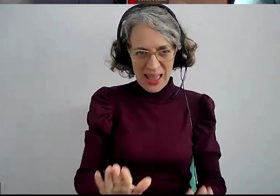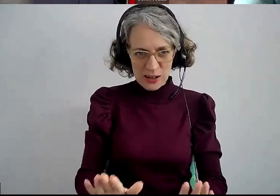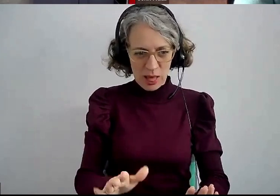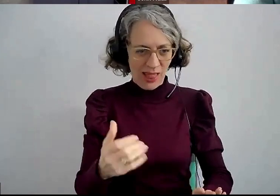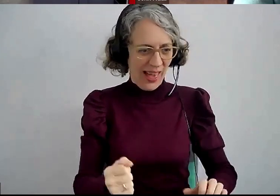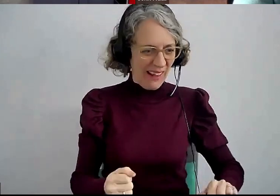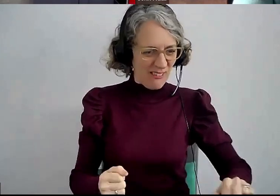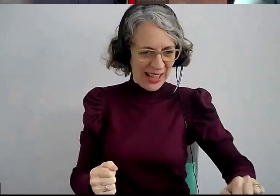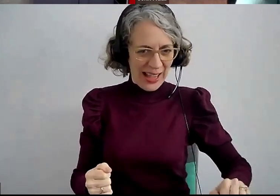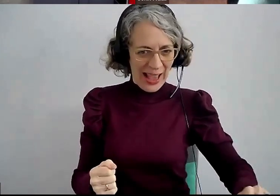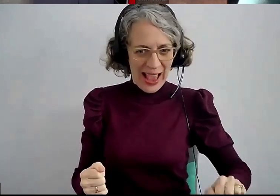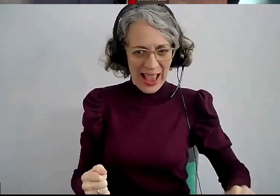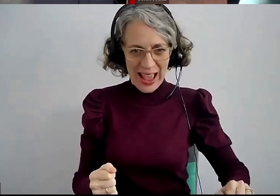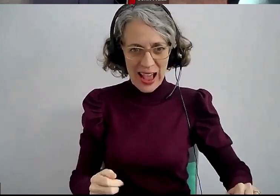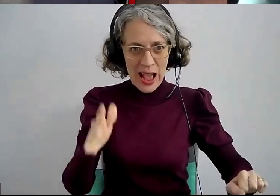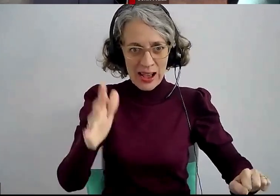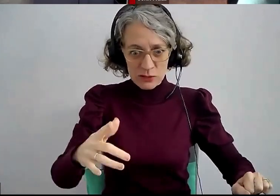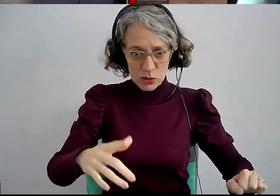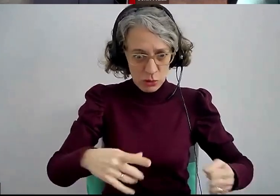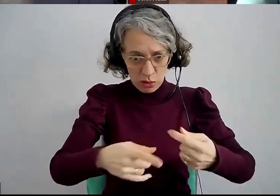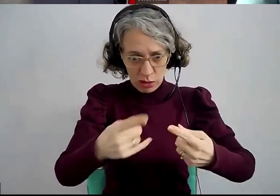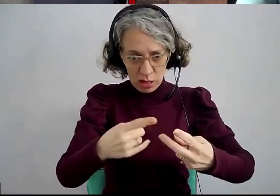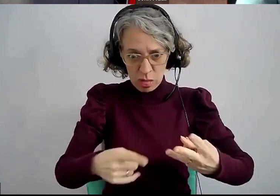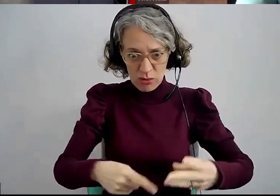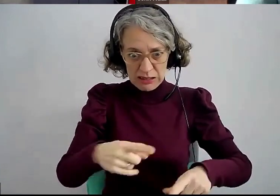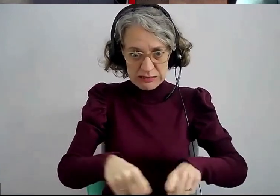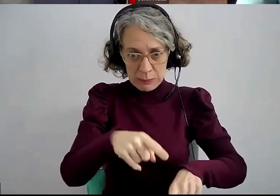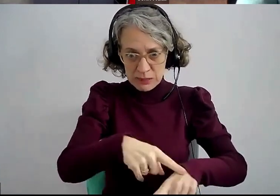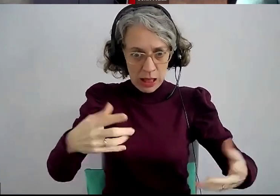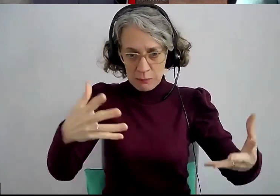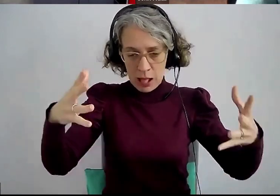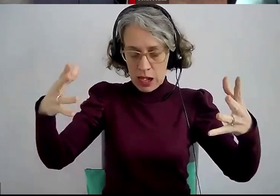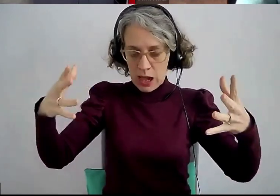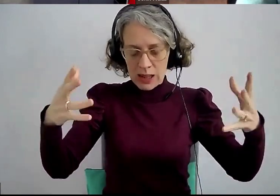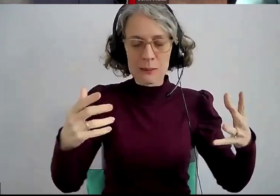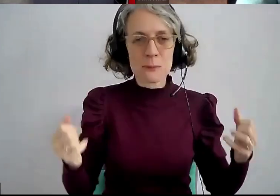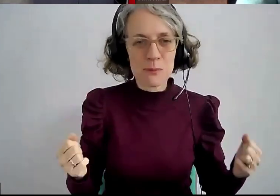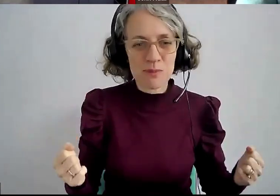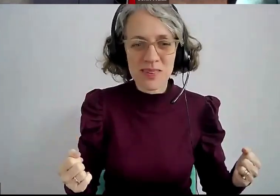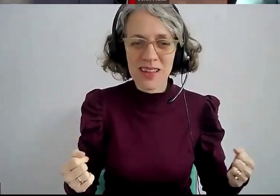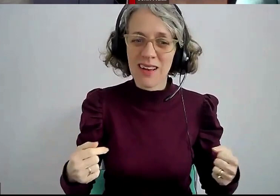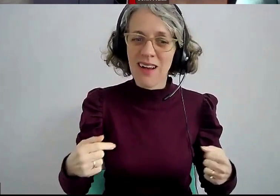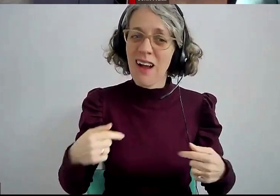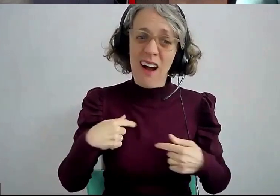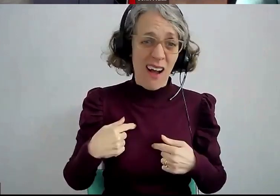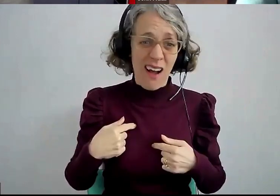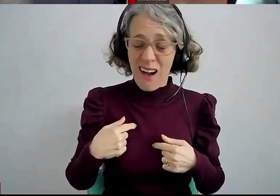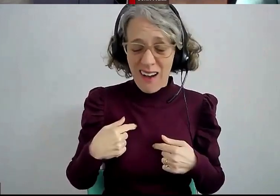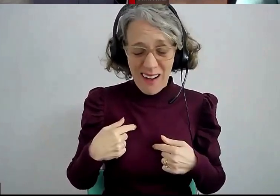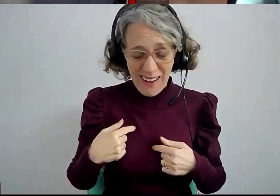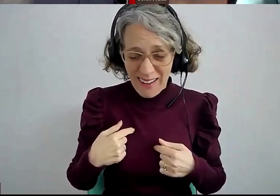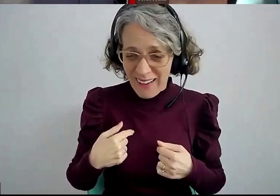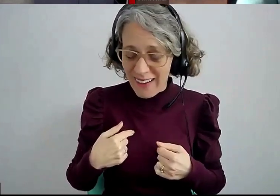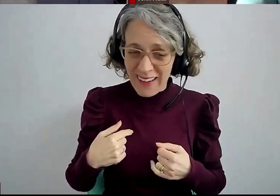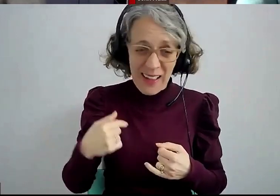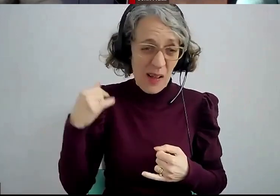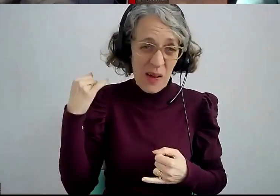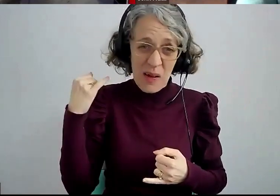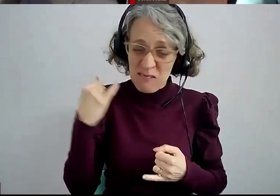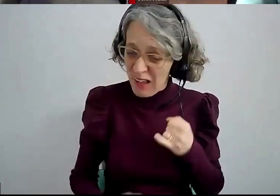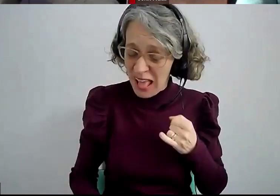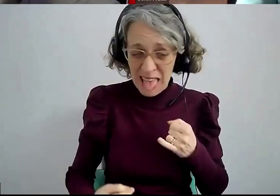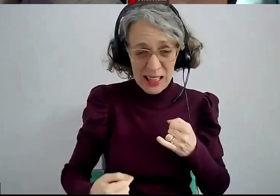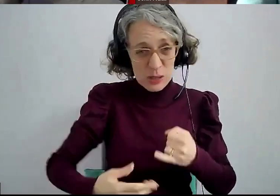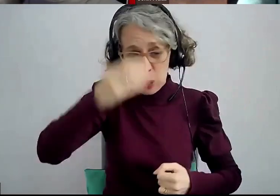lever, and you've got to do it all at once. I failed totally to learn the